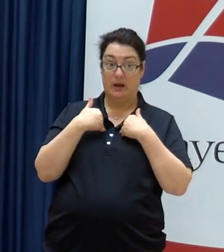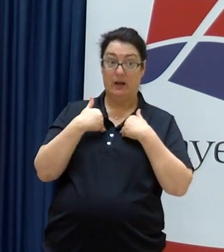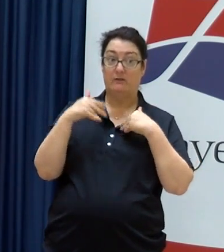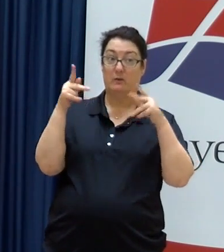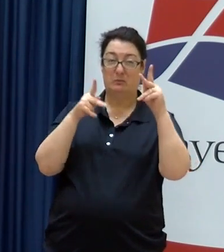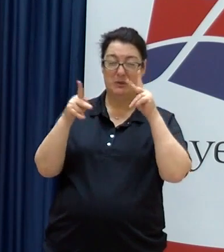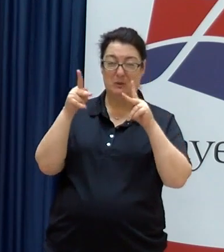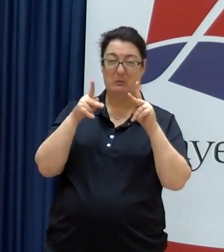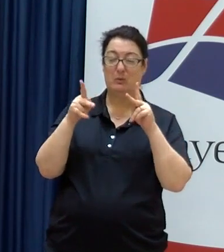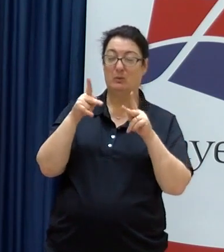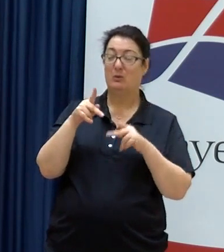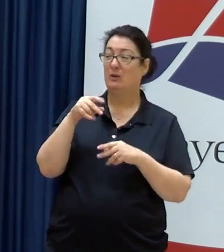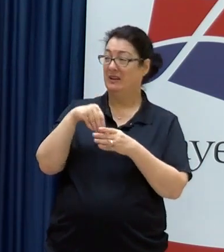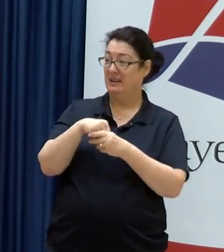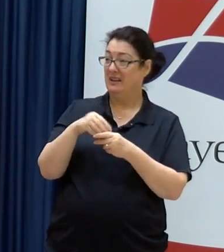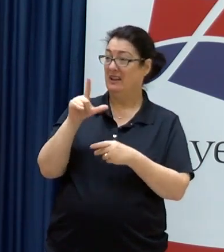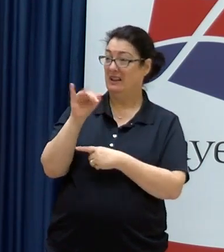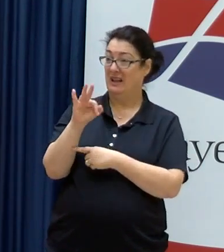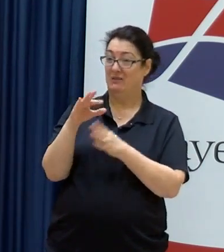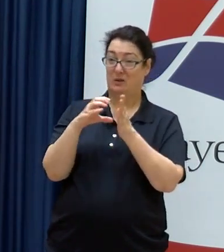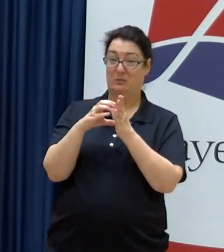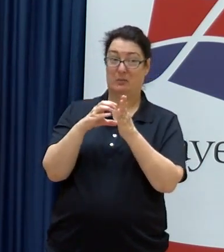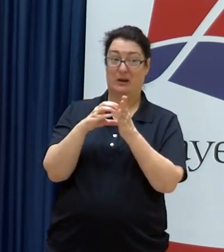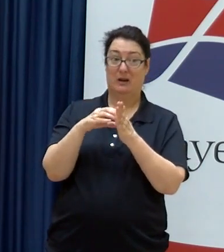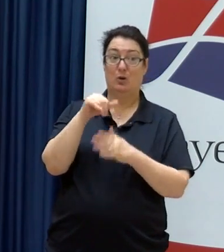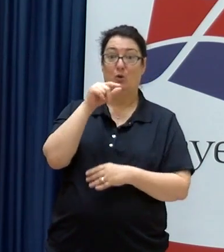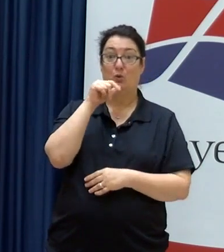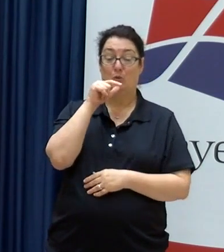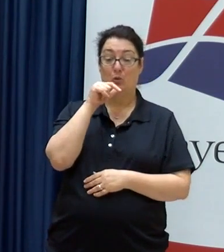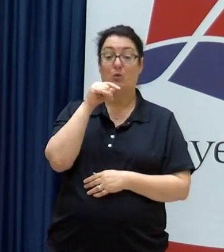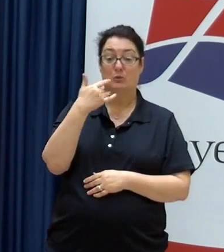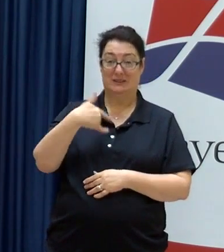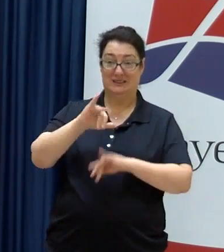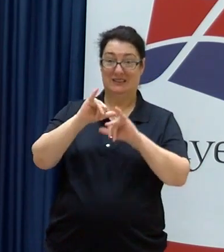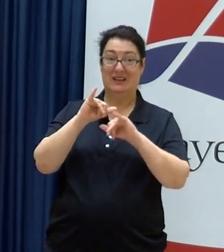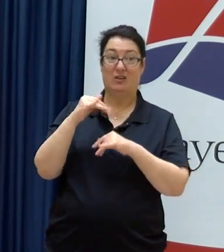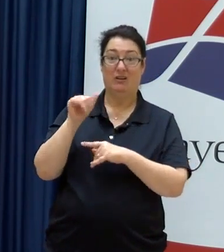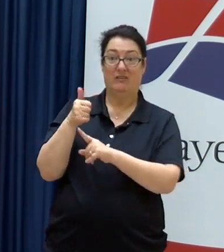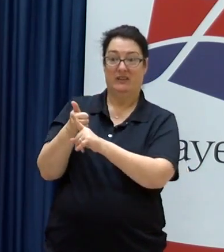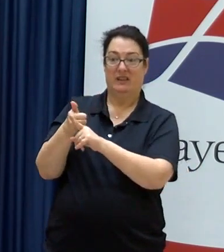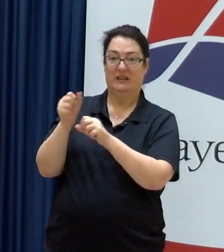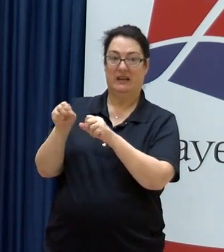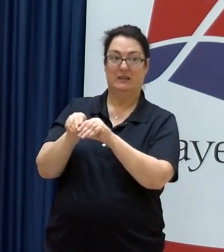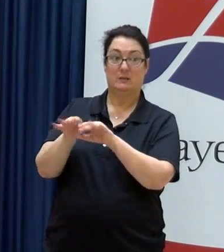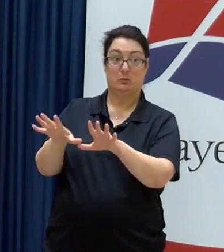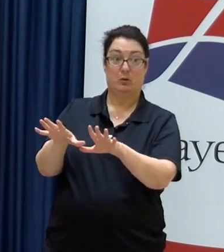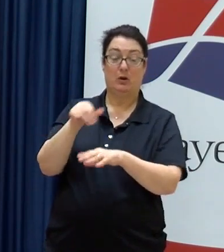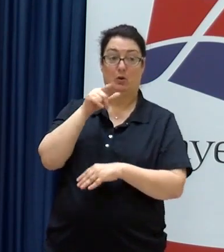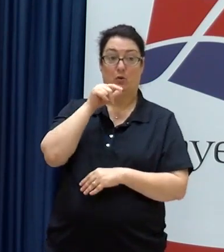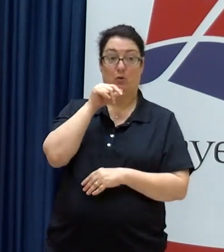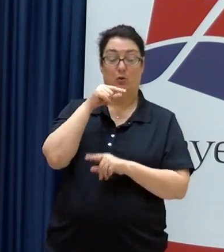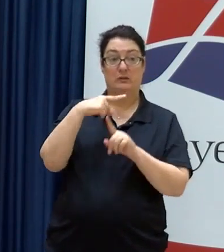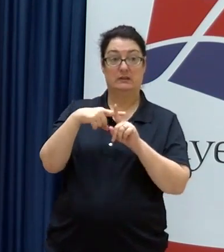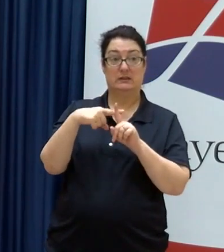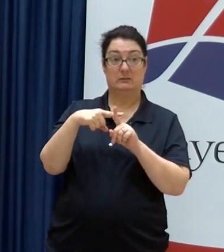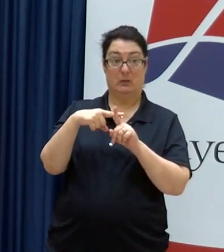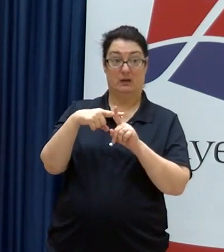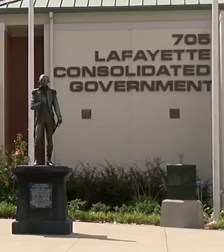parish who are infectious. This includes people who have tested positive, as well as those who are asymptomatic